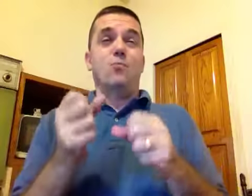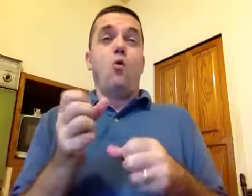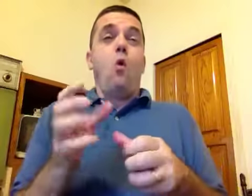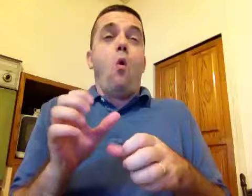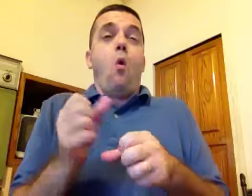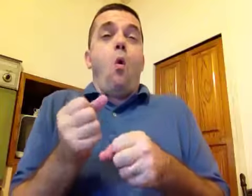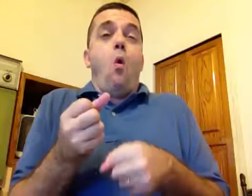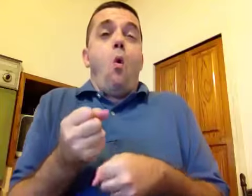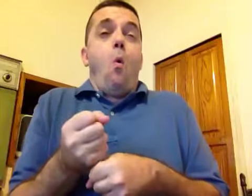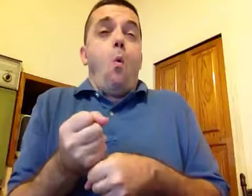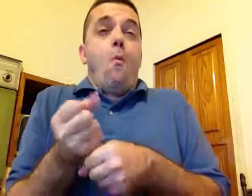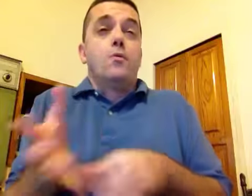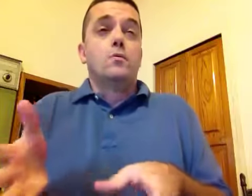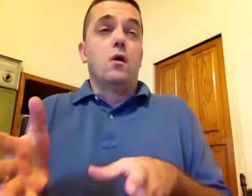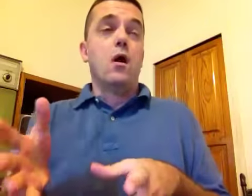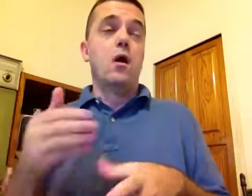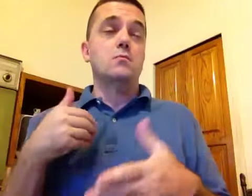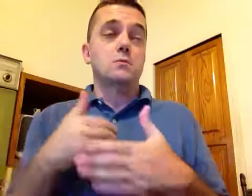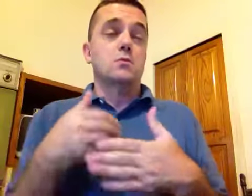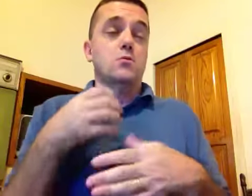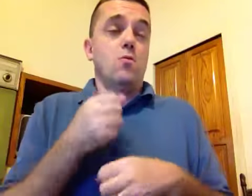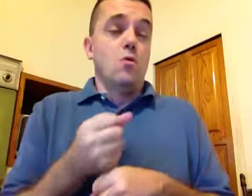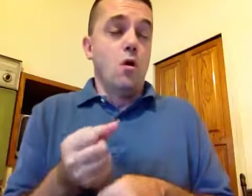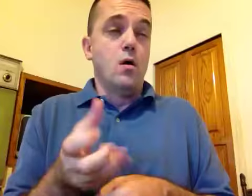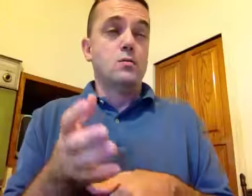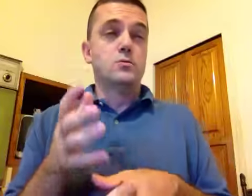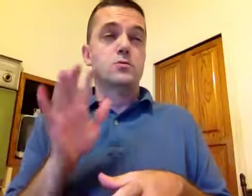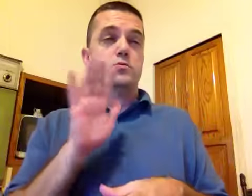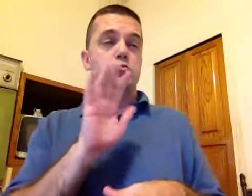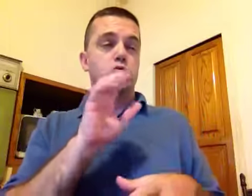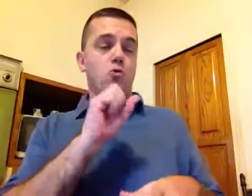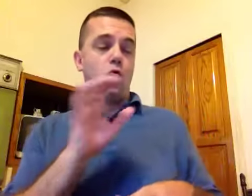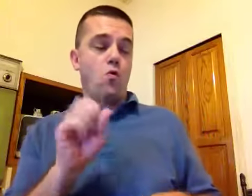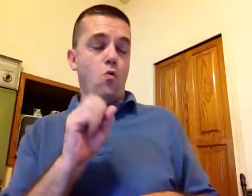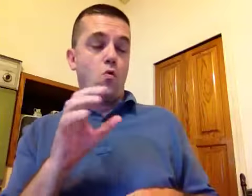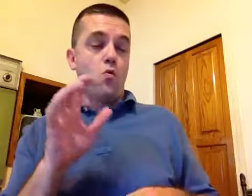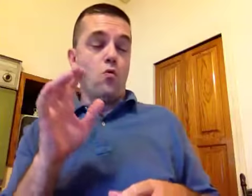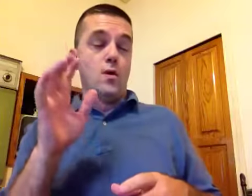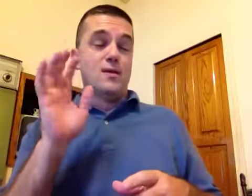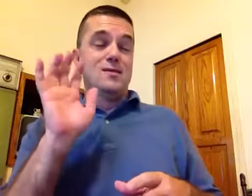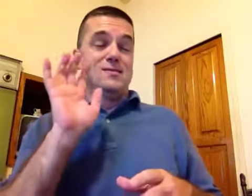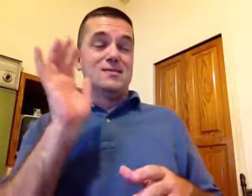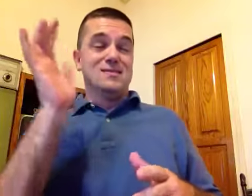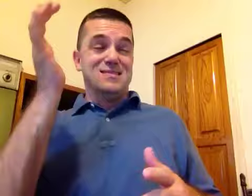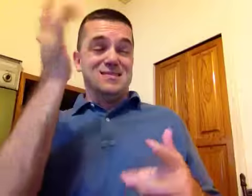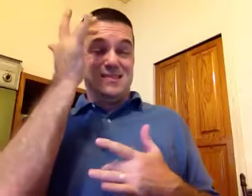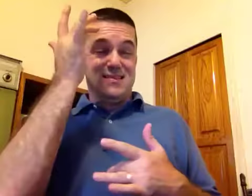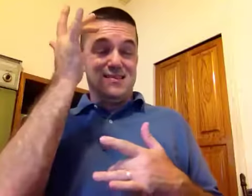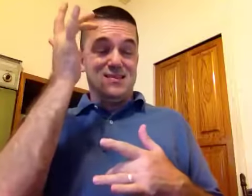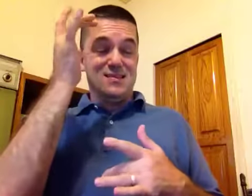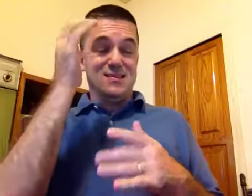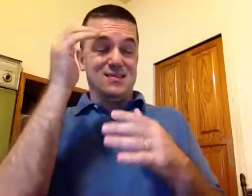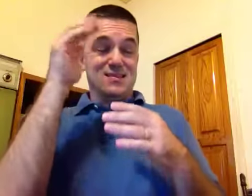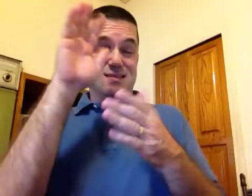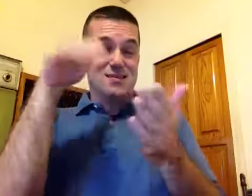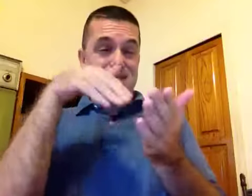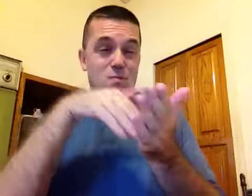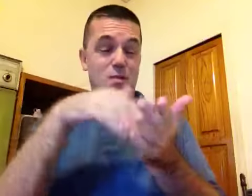And so the disease he suffers from in the midst of his intellect and his ambition,